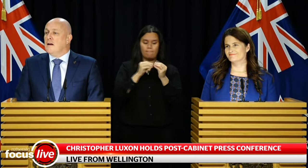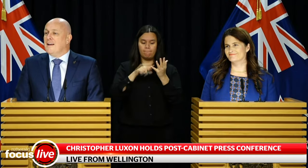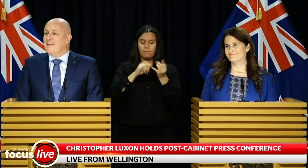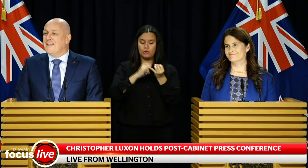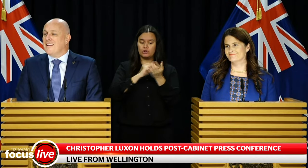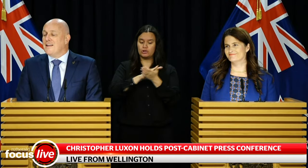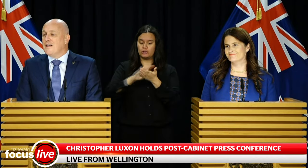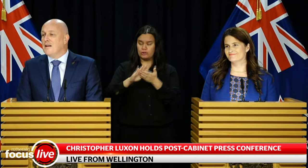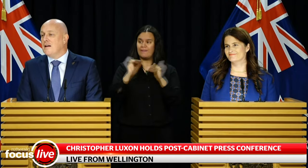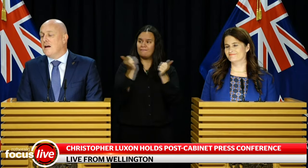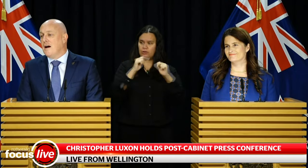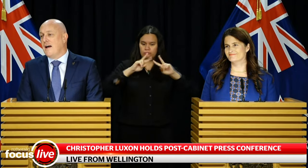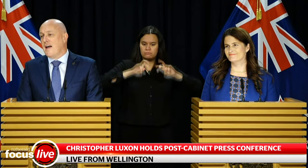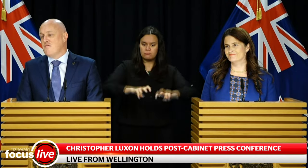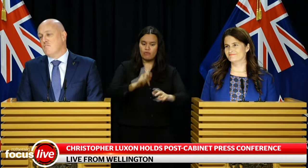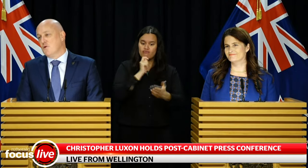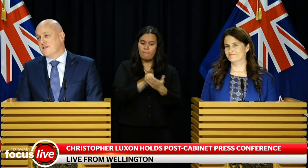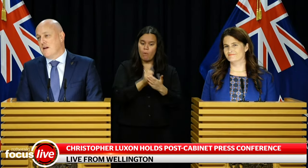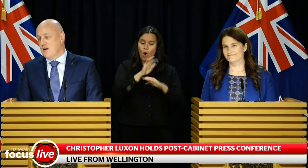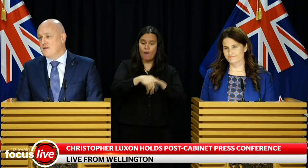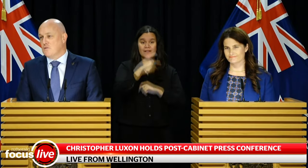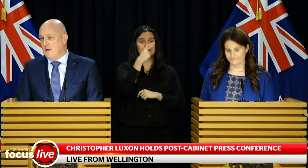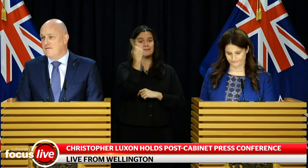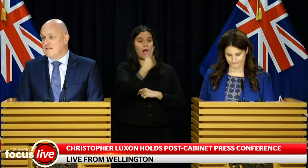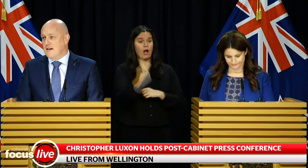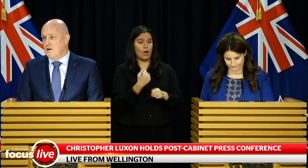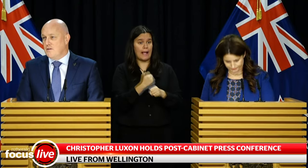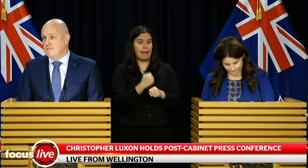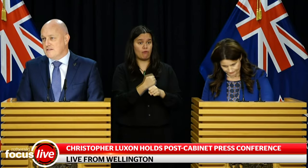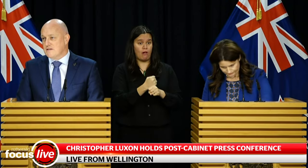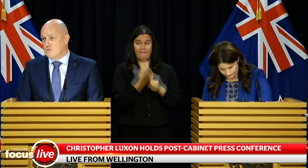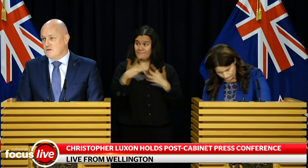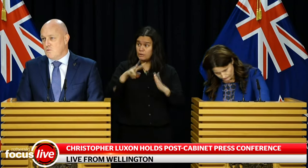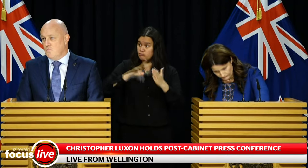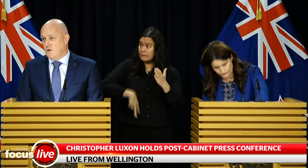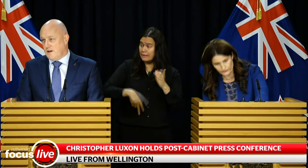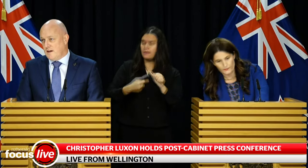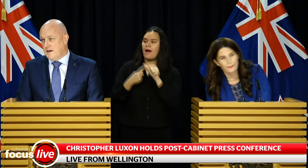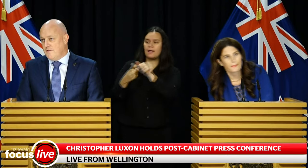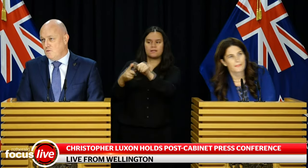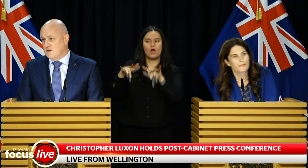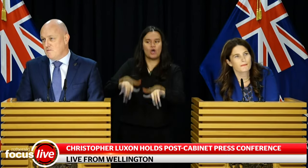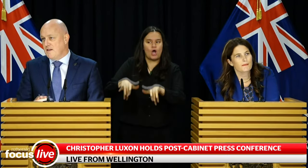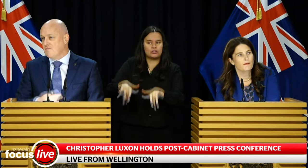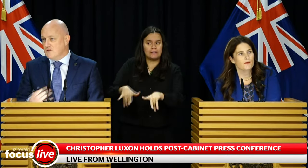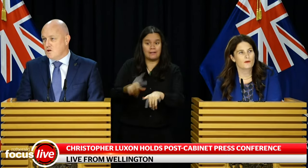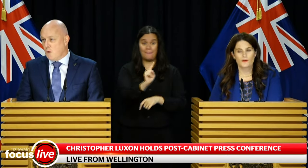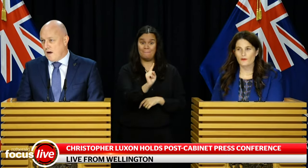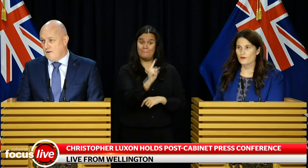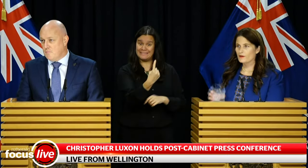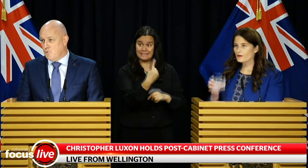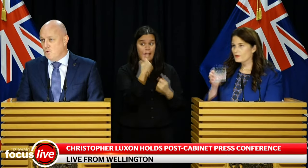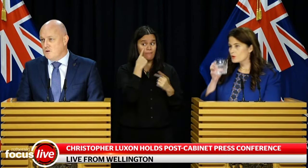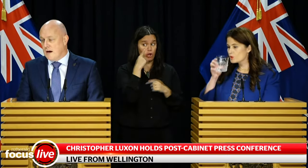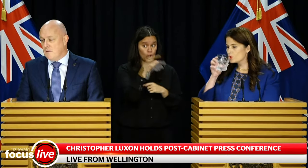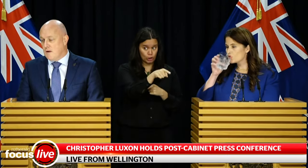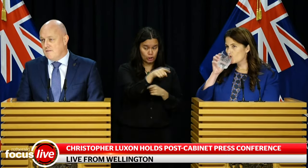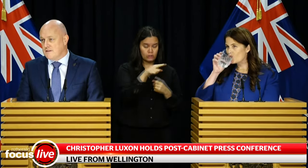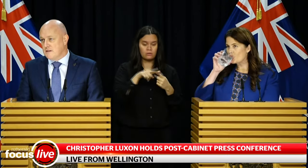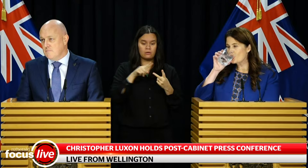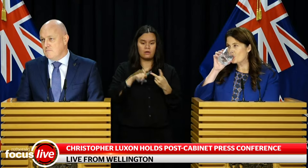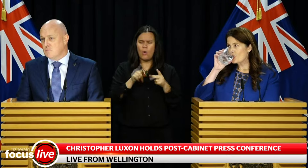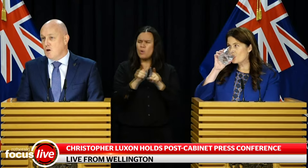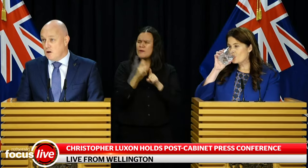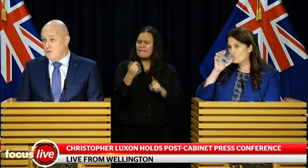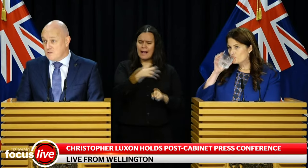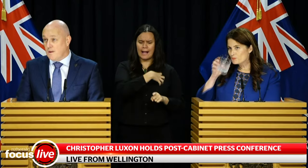initial response to site plan? I haven't personally. I know it's arrived today. I know the minister's also looking at it, and there'll also be the government inquiry report arriving